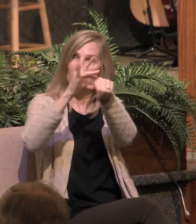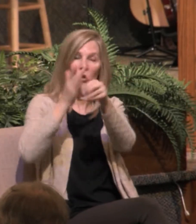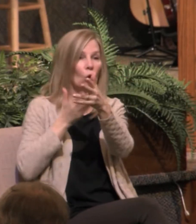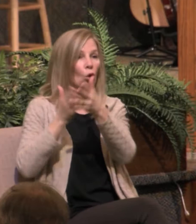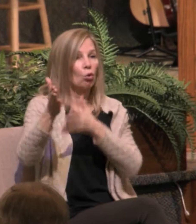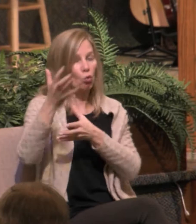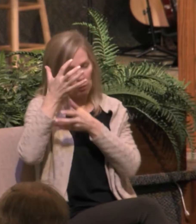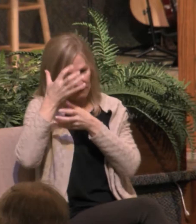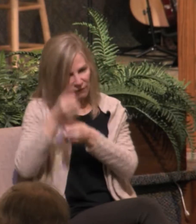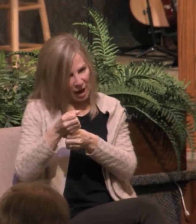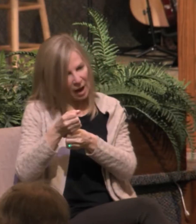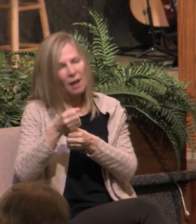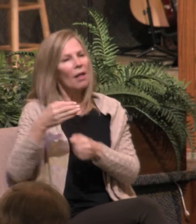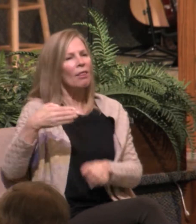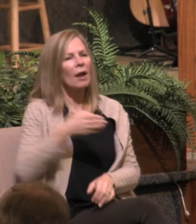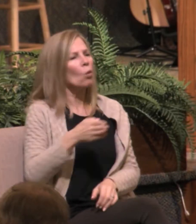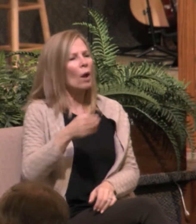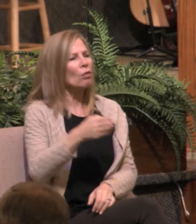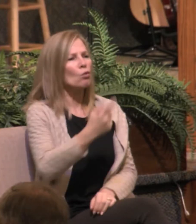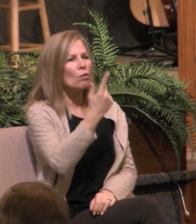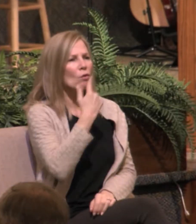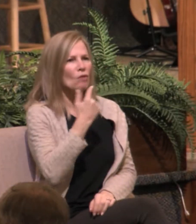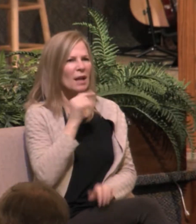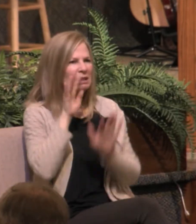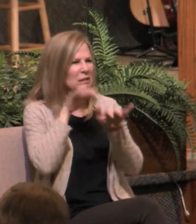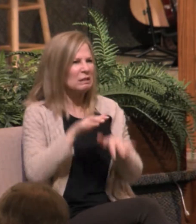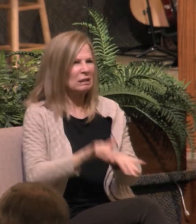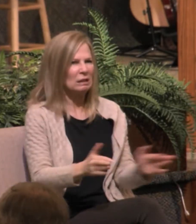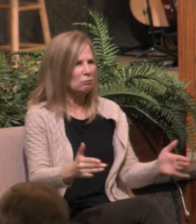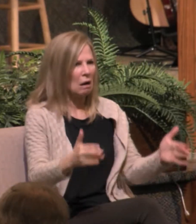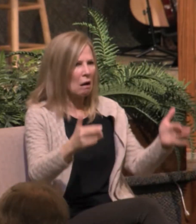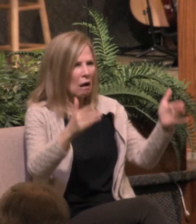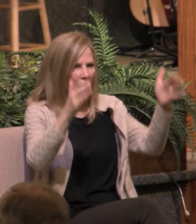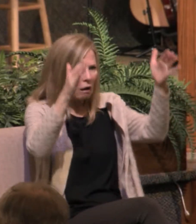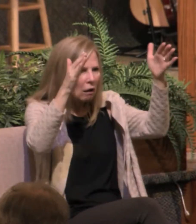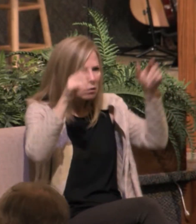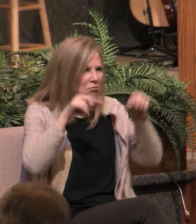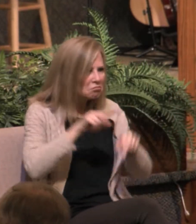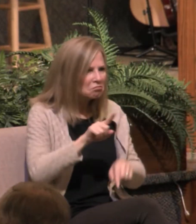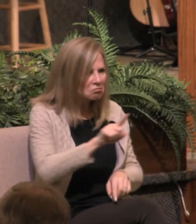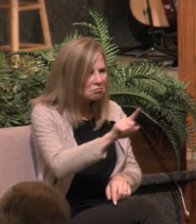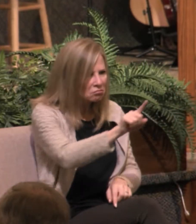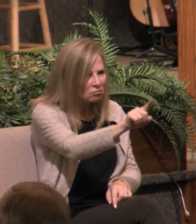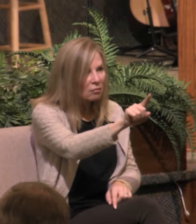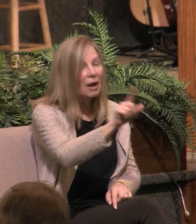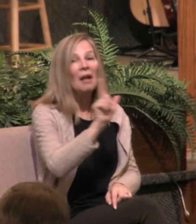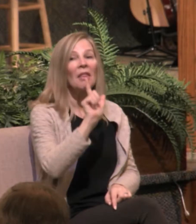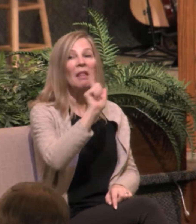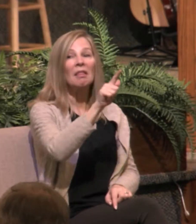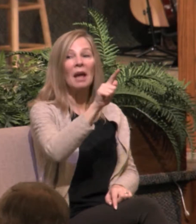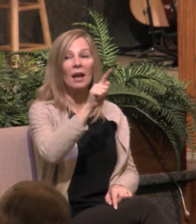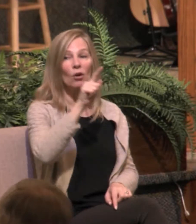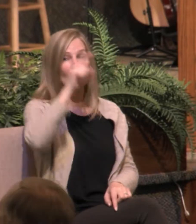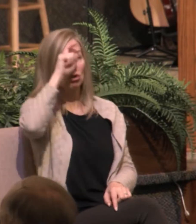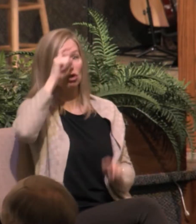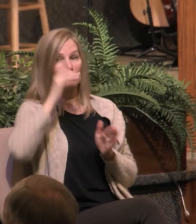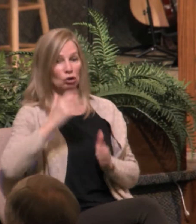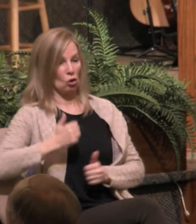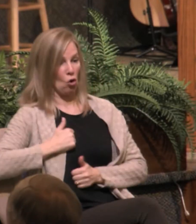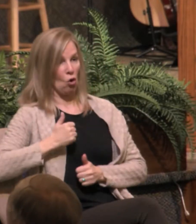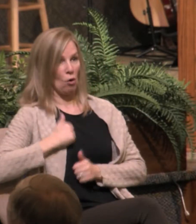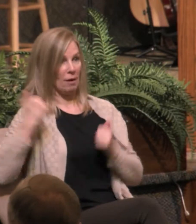the Red Sea as though they were passing through dry land, and the Egyptians, when they attempted it, were drowned."